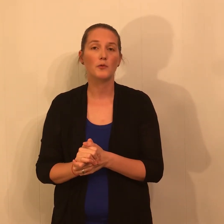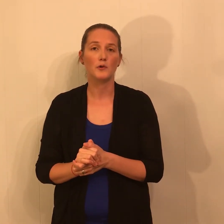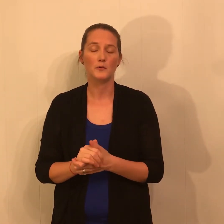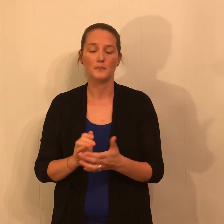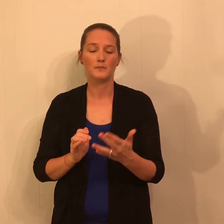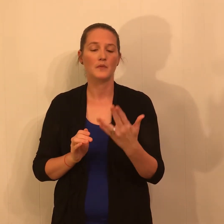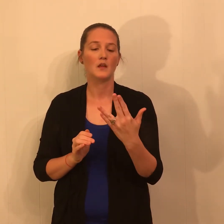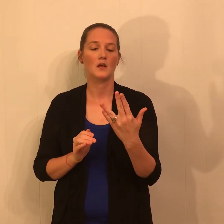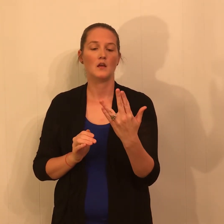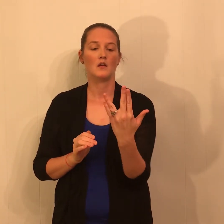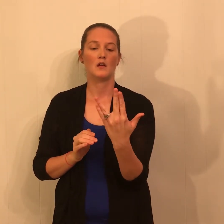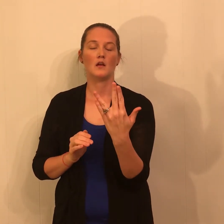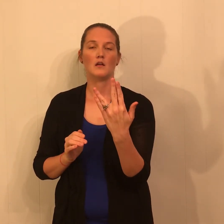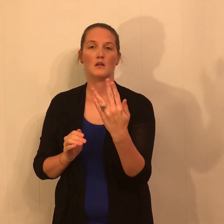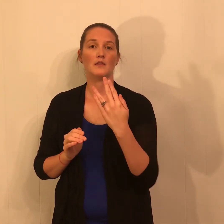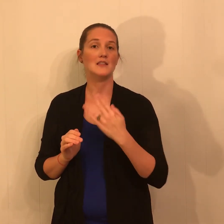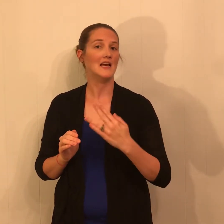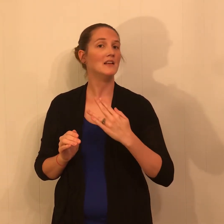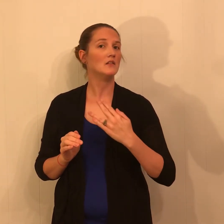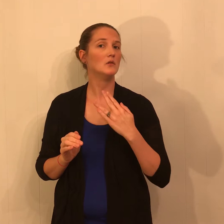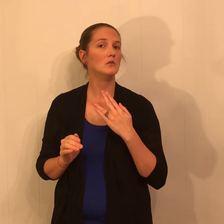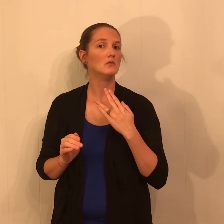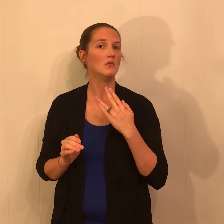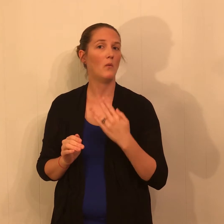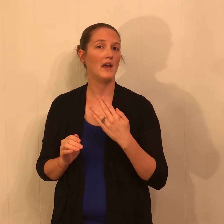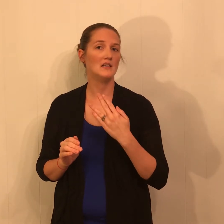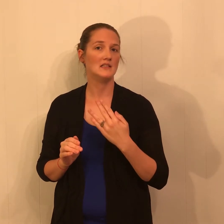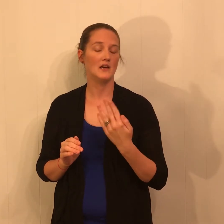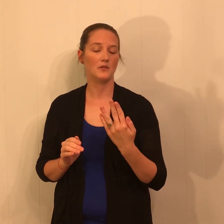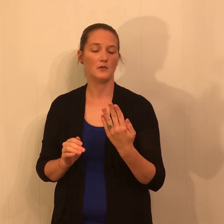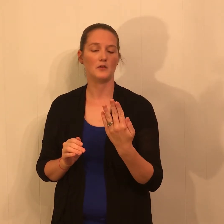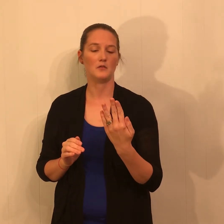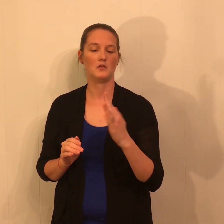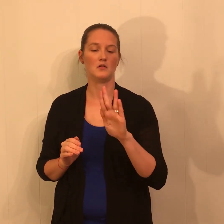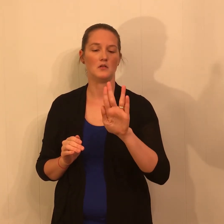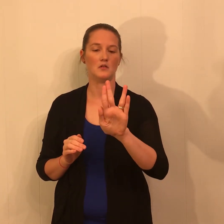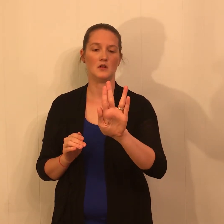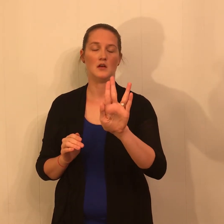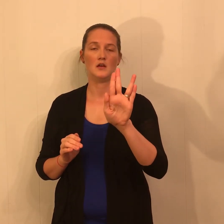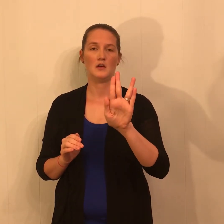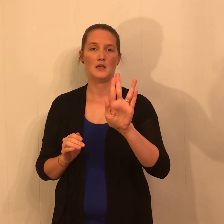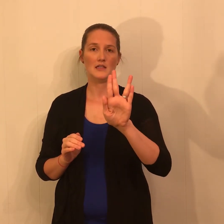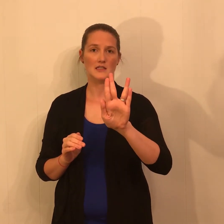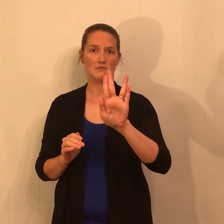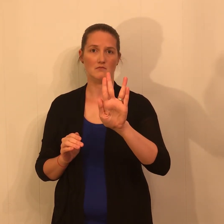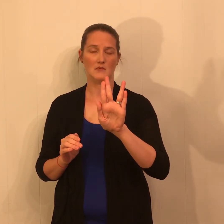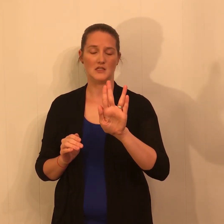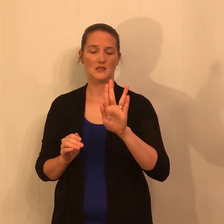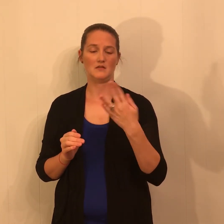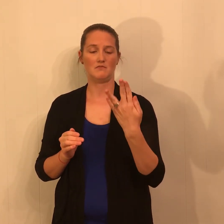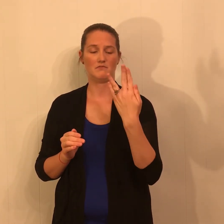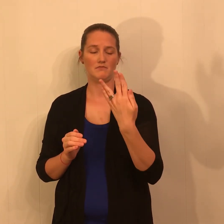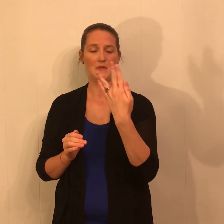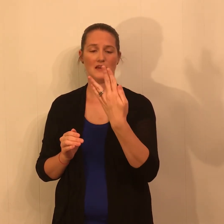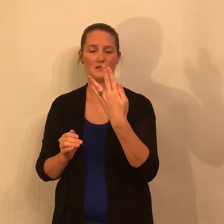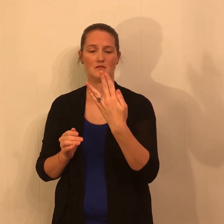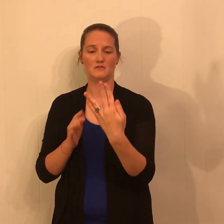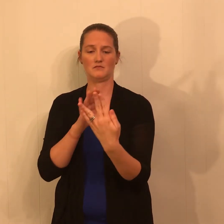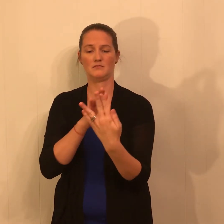Through. The technical way to sound through is make, I